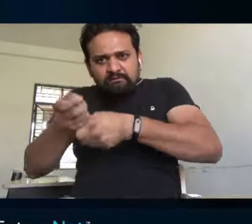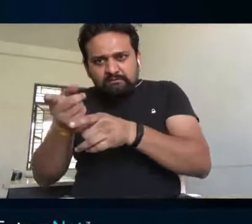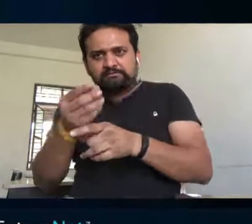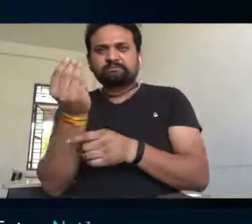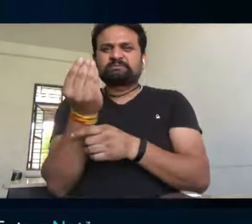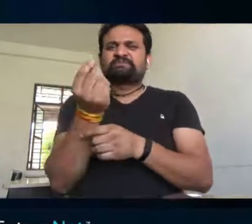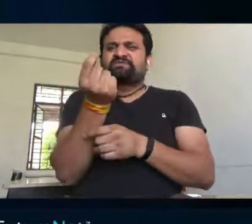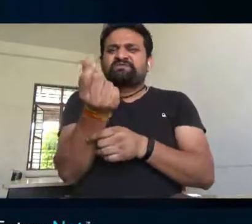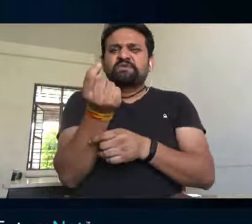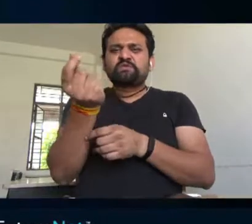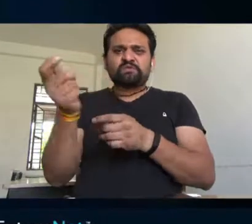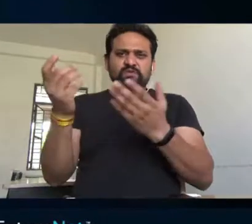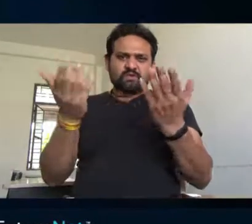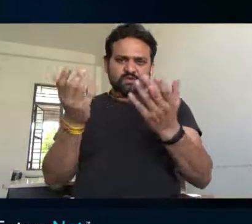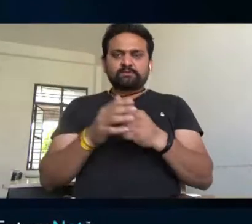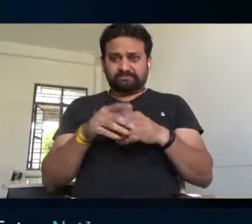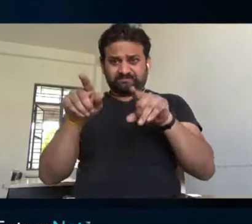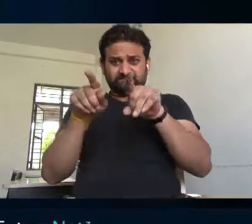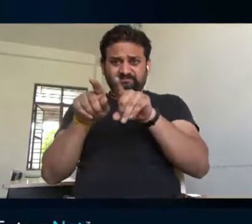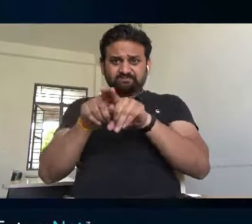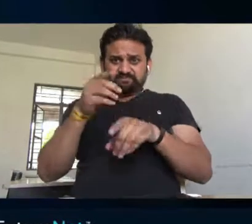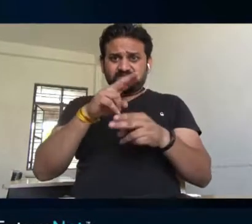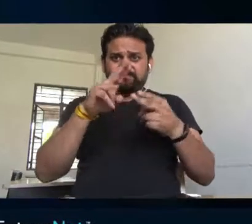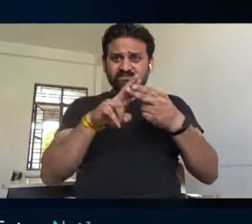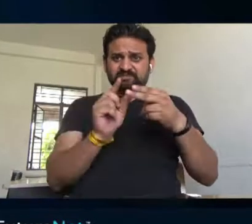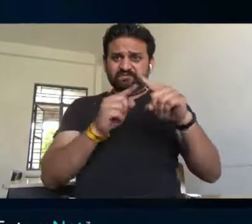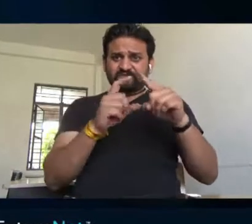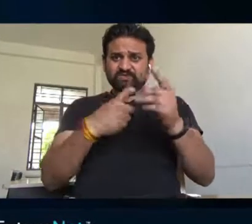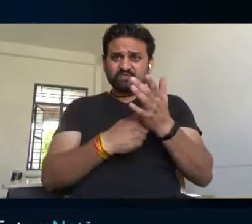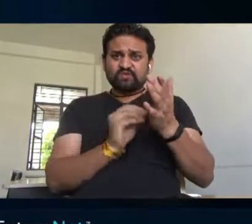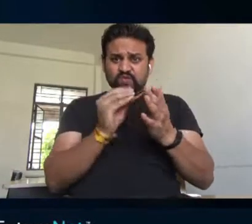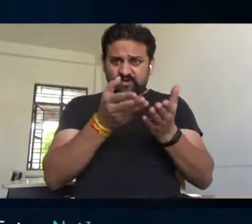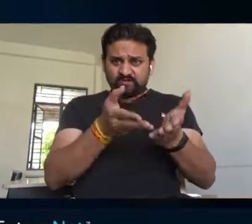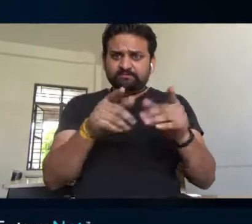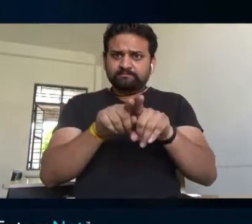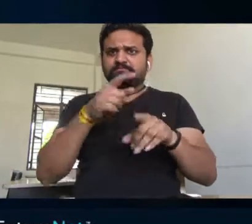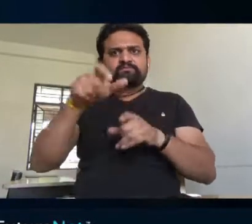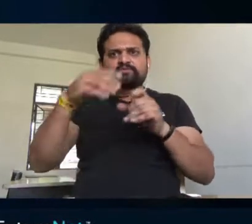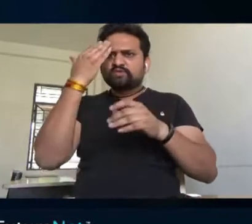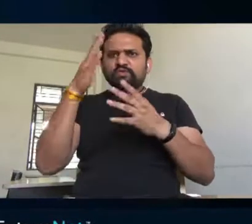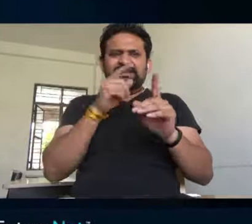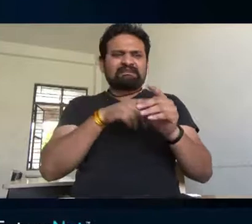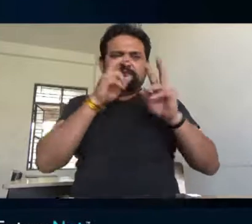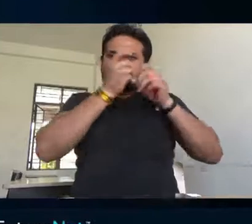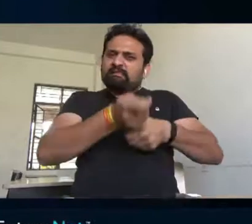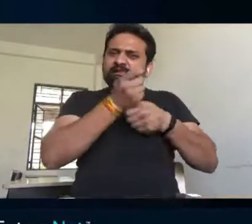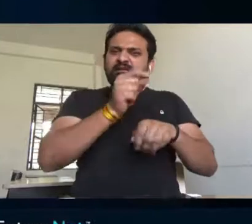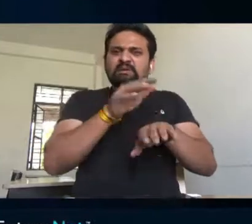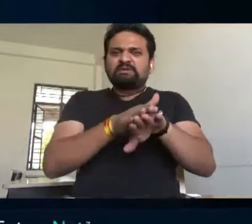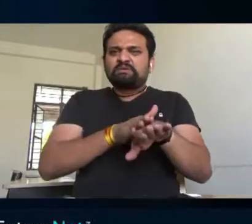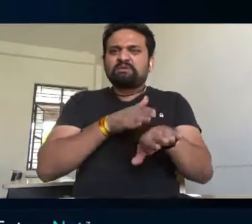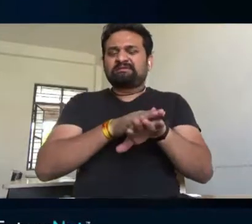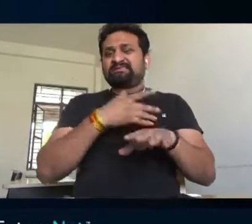0.003% of the population. How many people are mining Bitcoins? I don't know, maybe 1 of 1,000, maybe 1